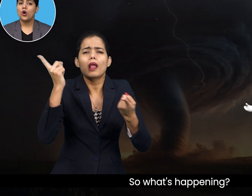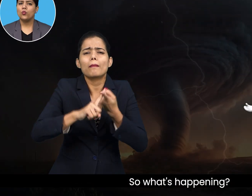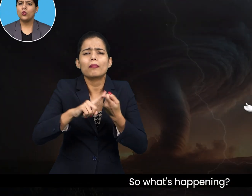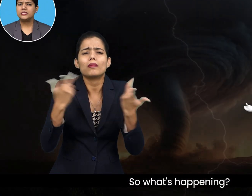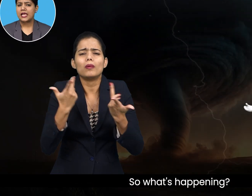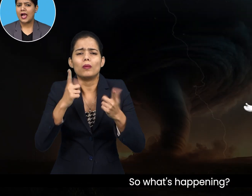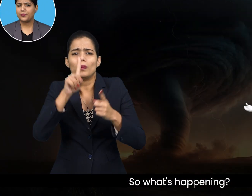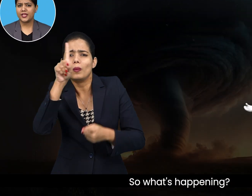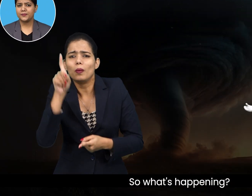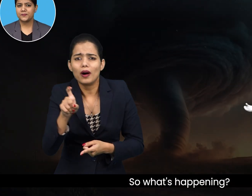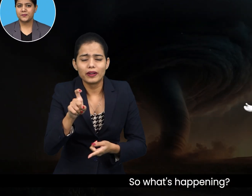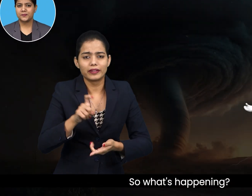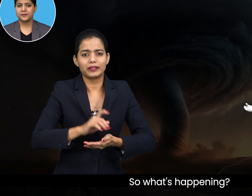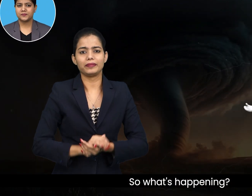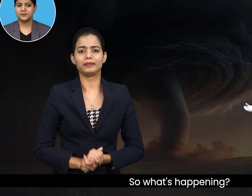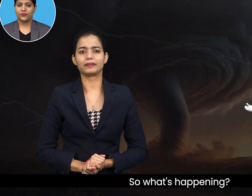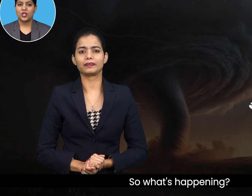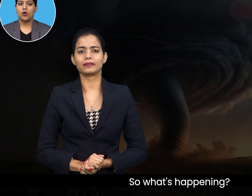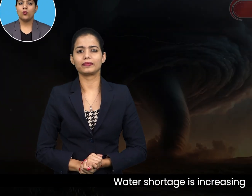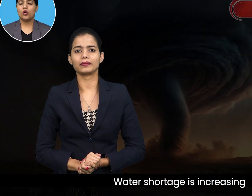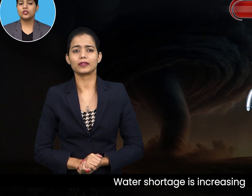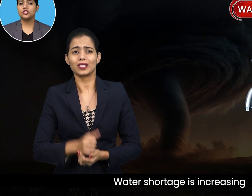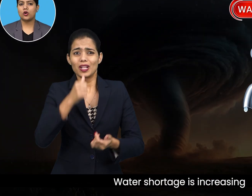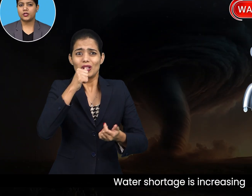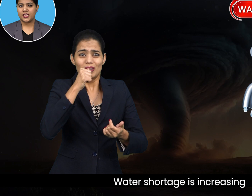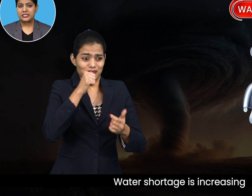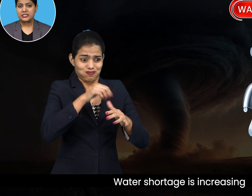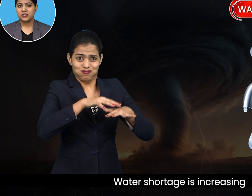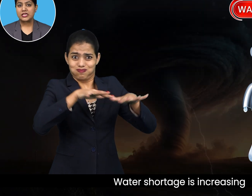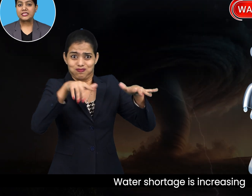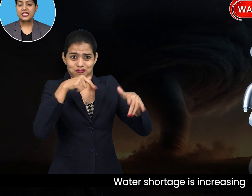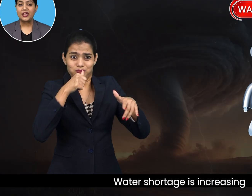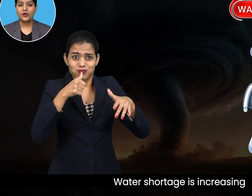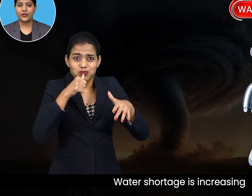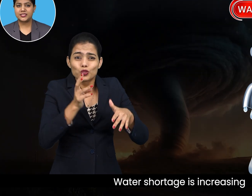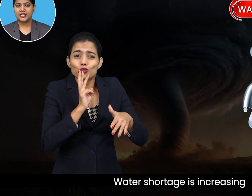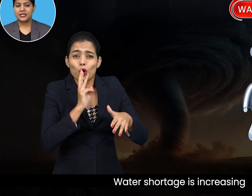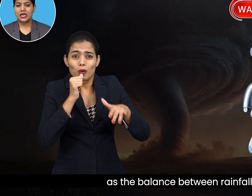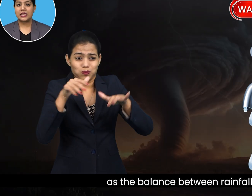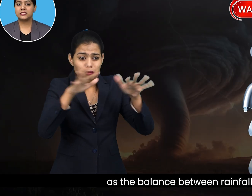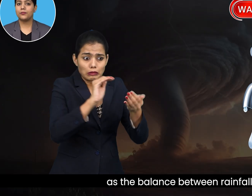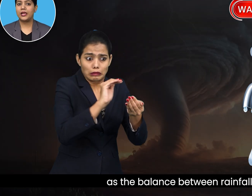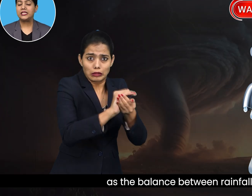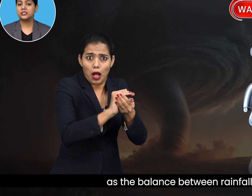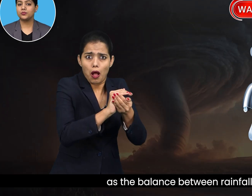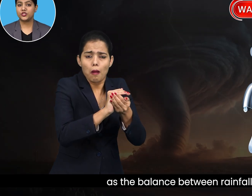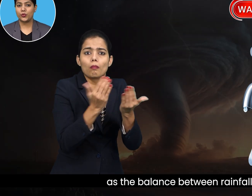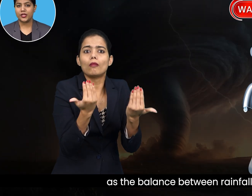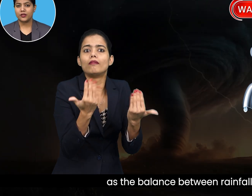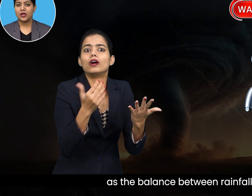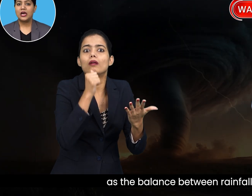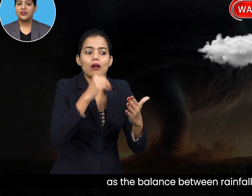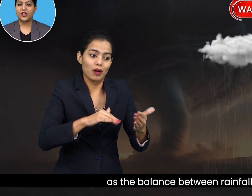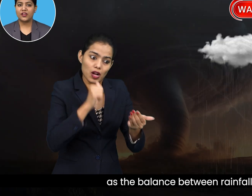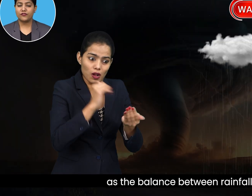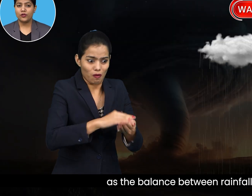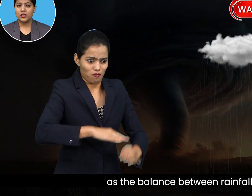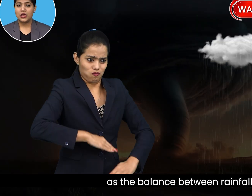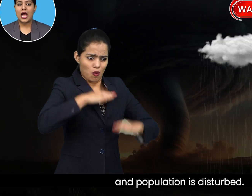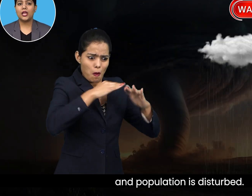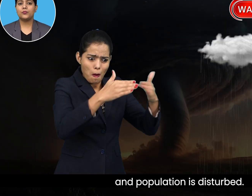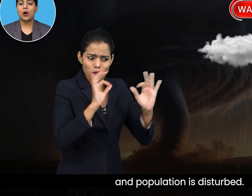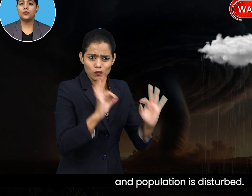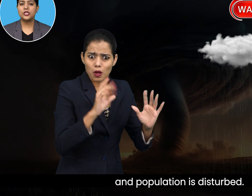So, what's happening? Water shortage is increasing as the balance between